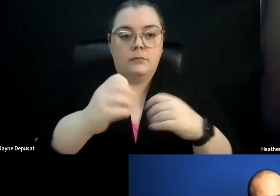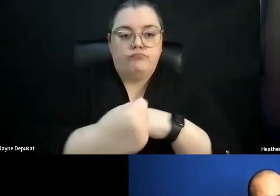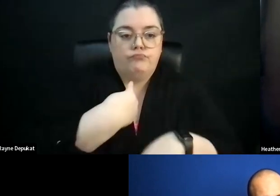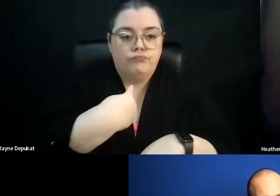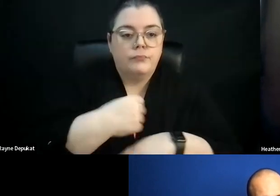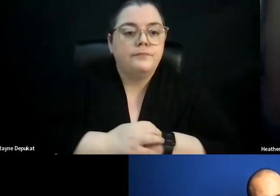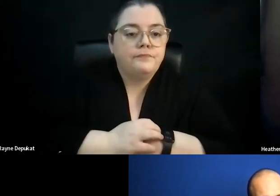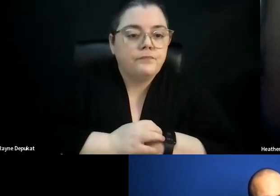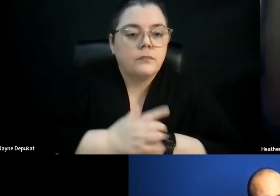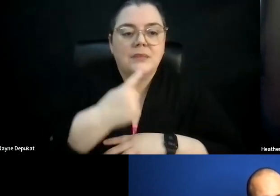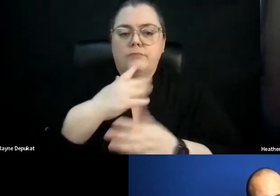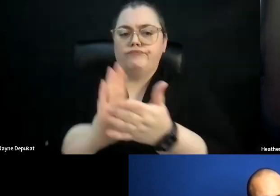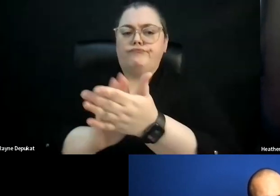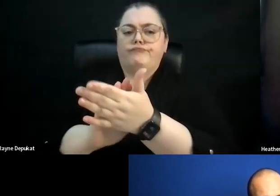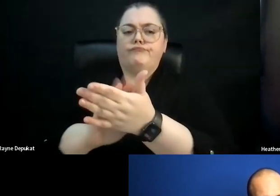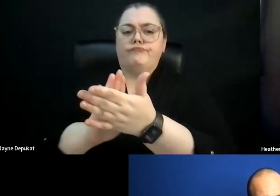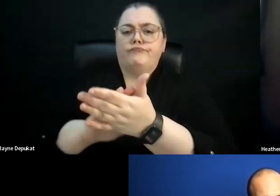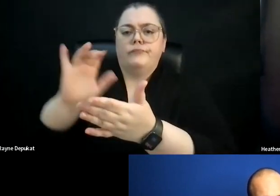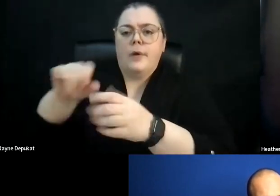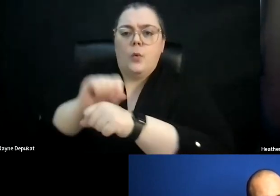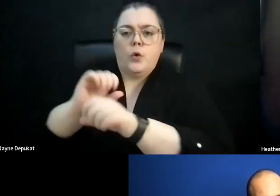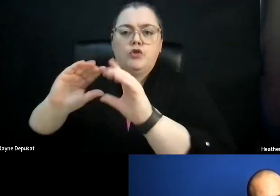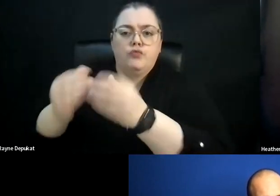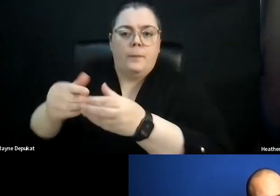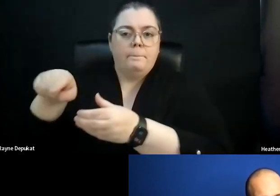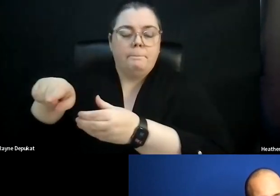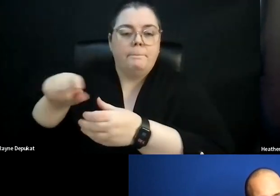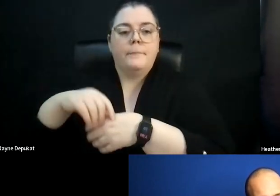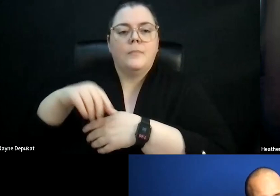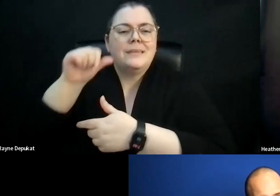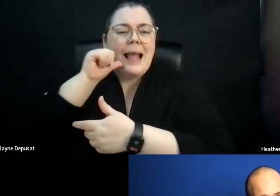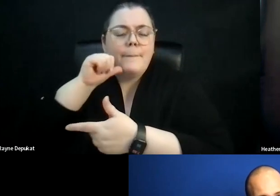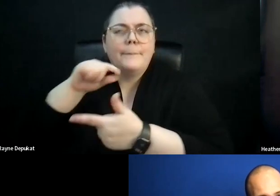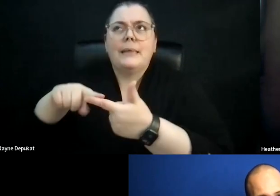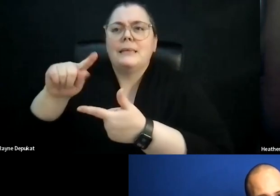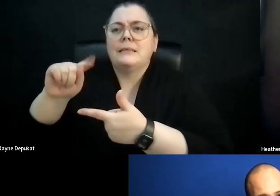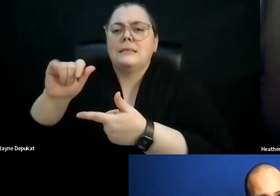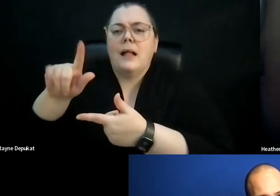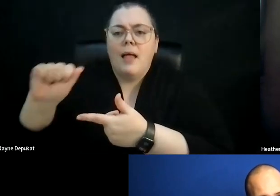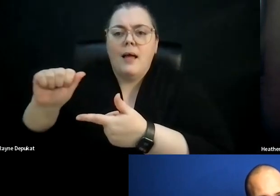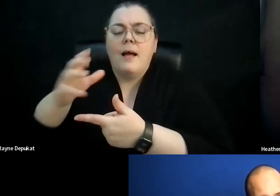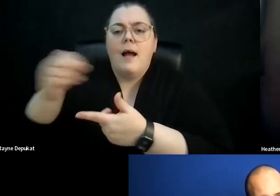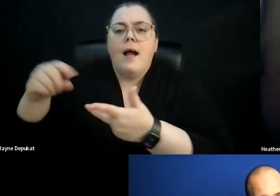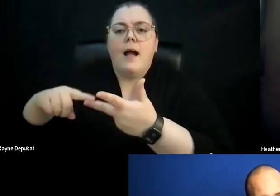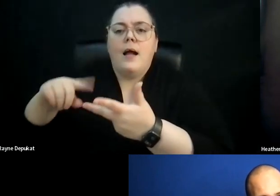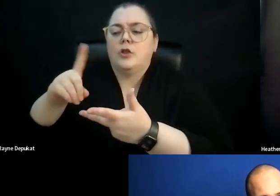So Anne, you had commented to me and said that I commend that work group, Amy,